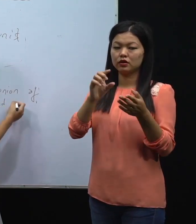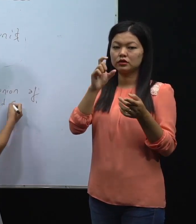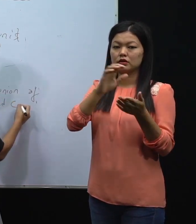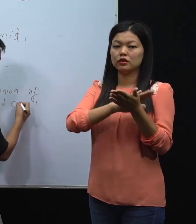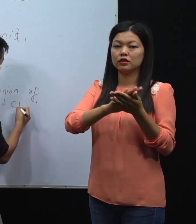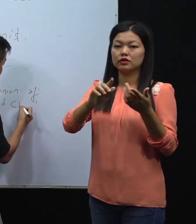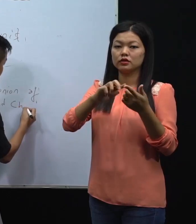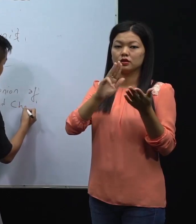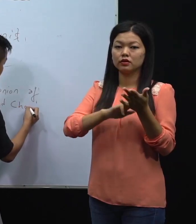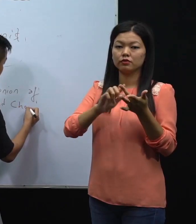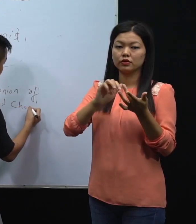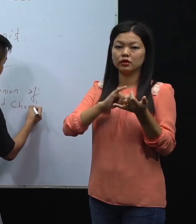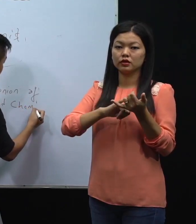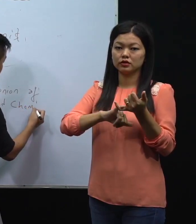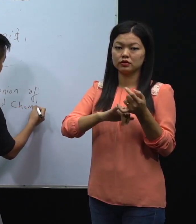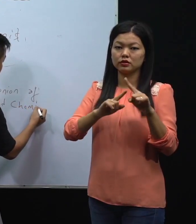chemistry.